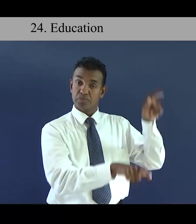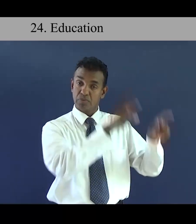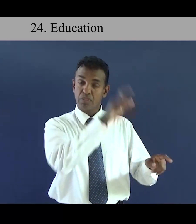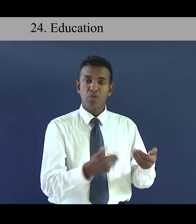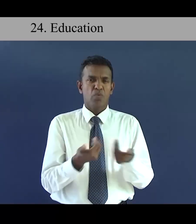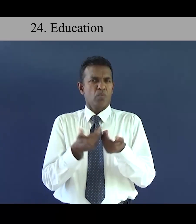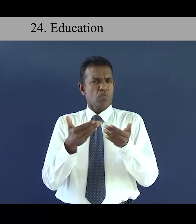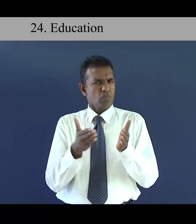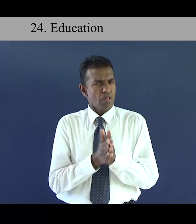world.